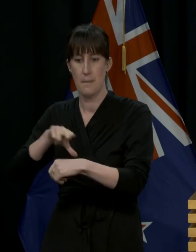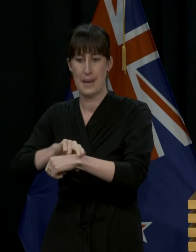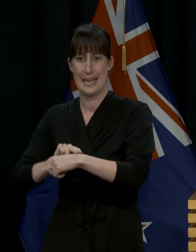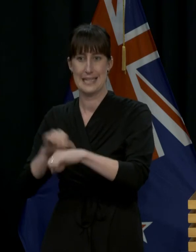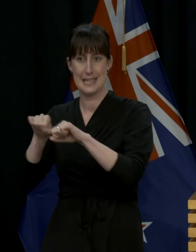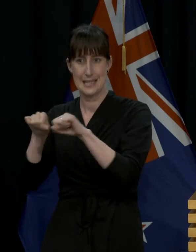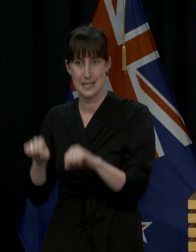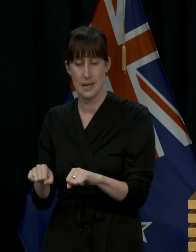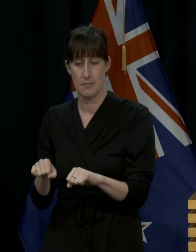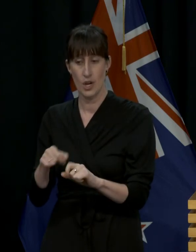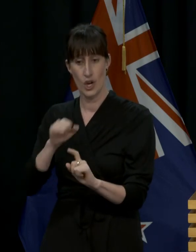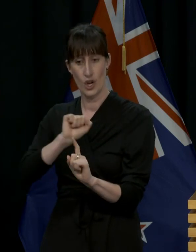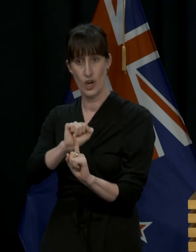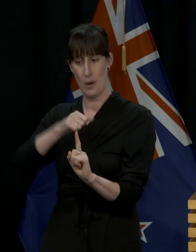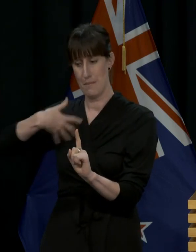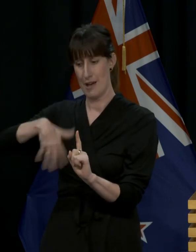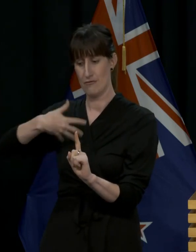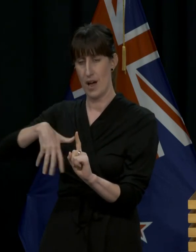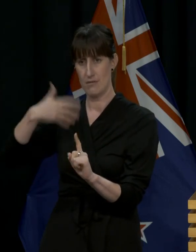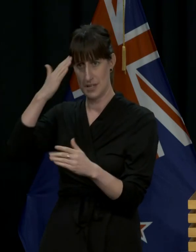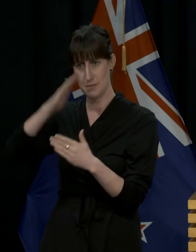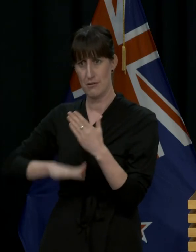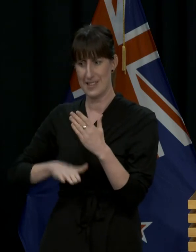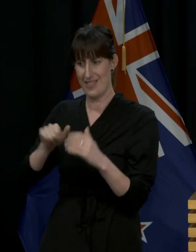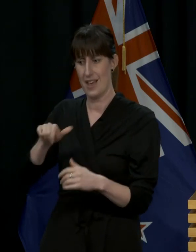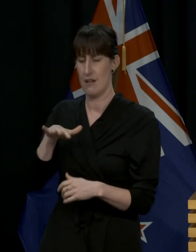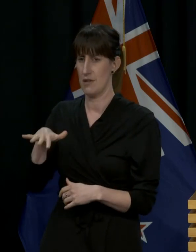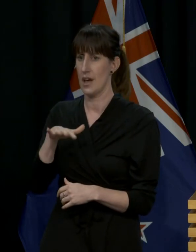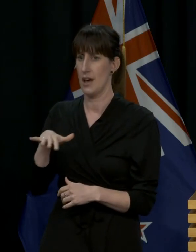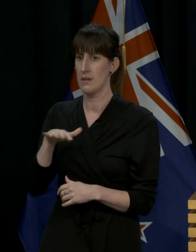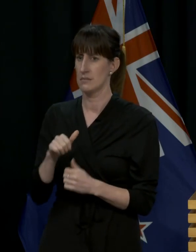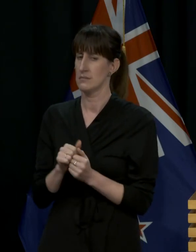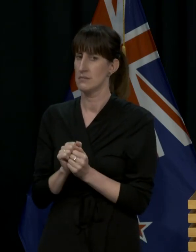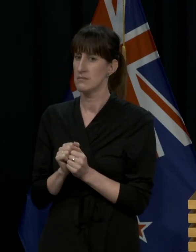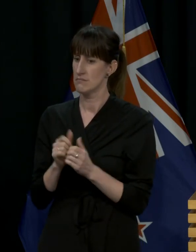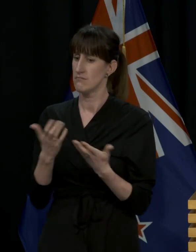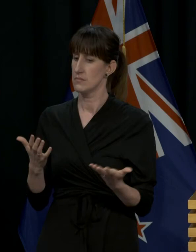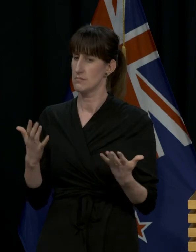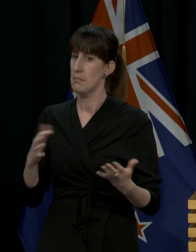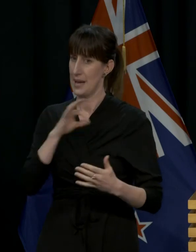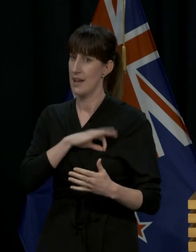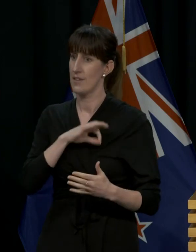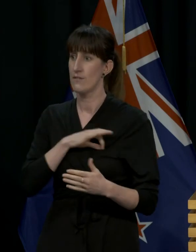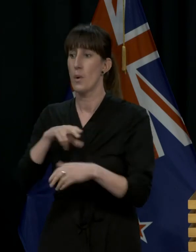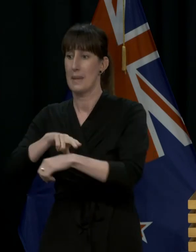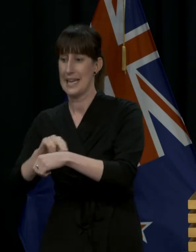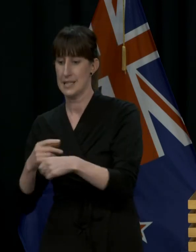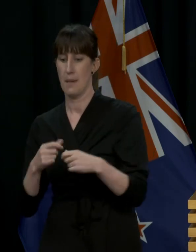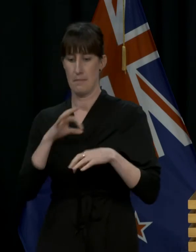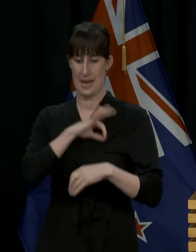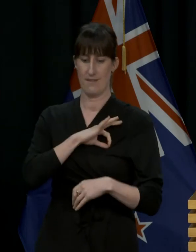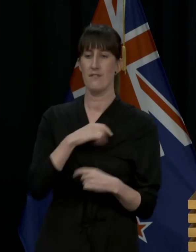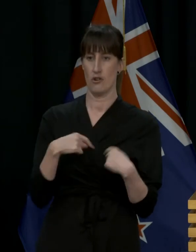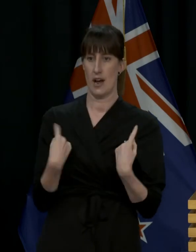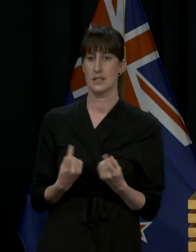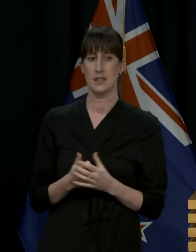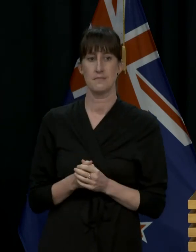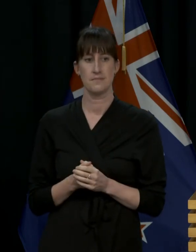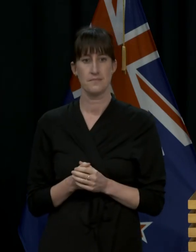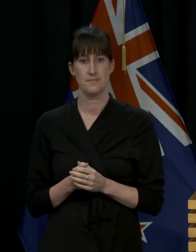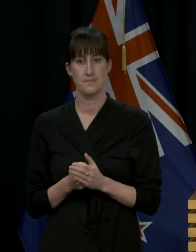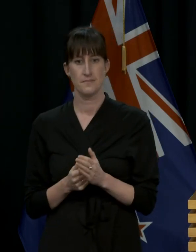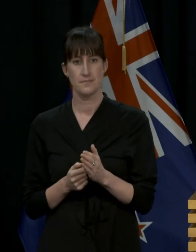think having that background experience in that area will also be enormously beneficial to the police and to us. Minister, would you like to achieve